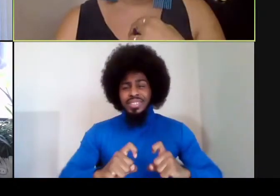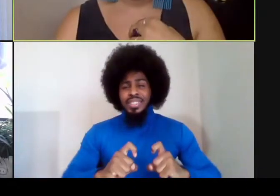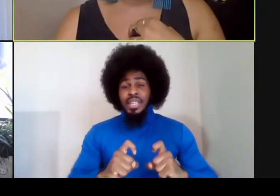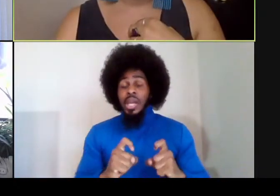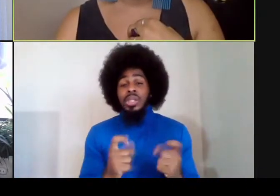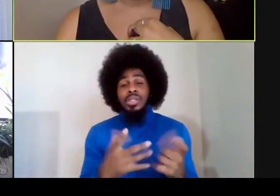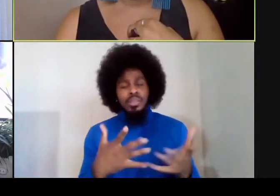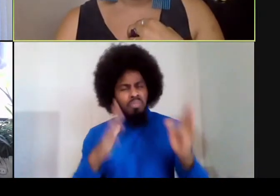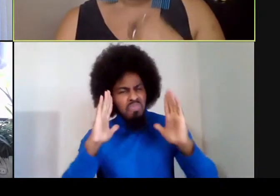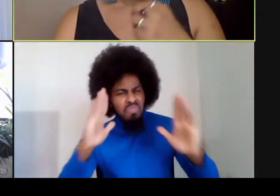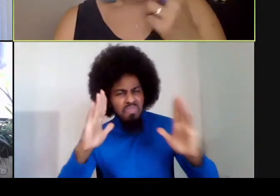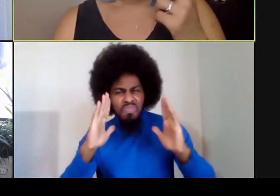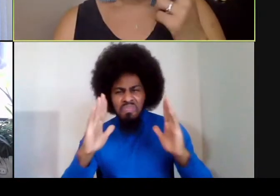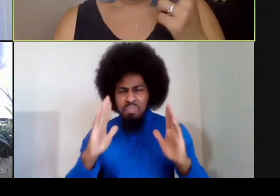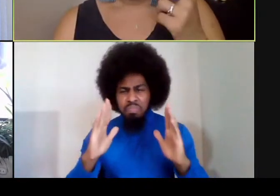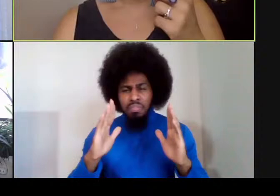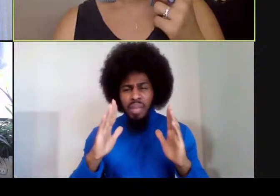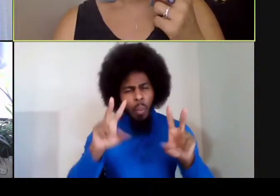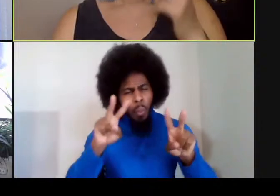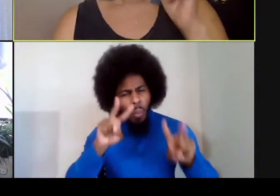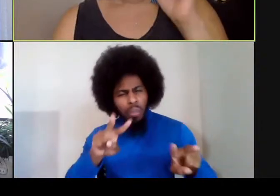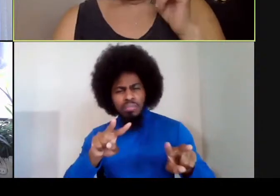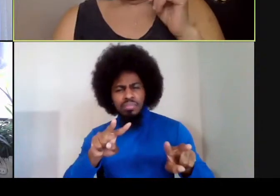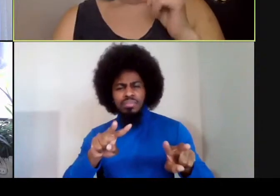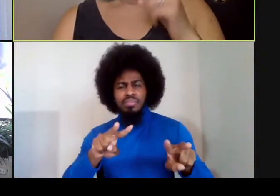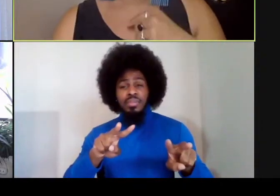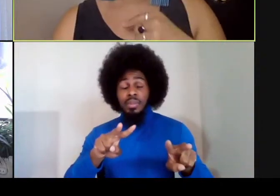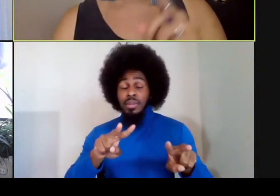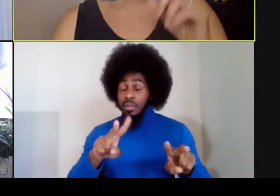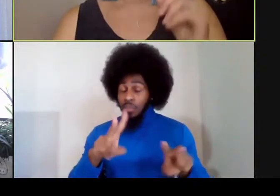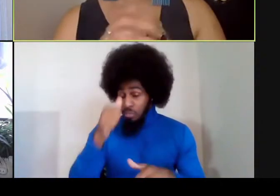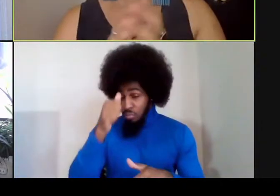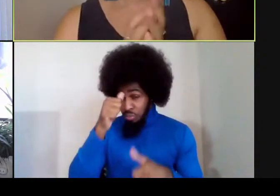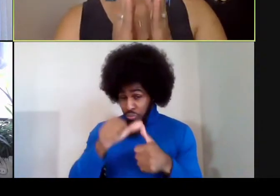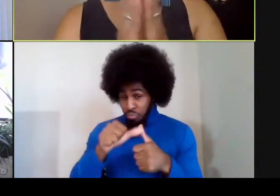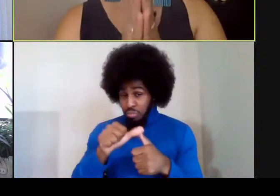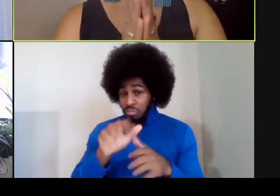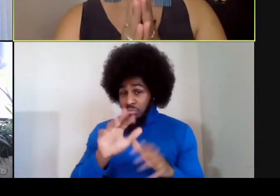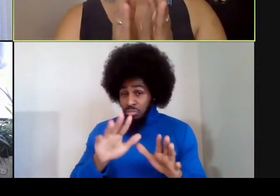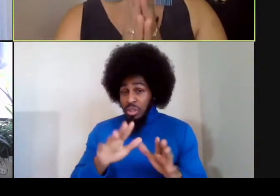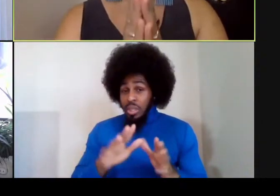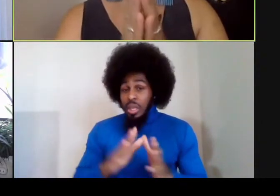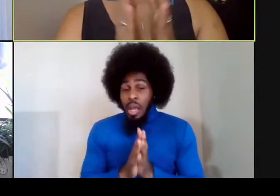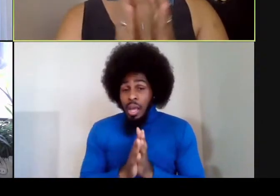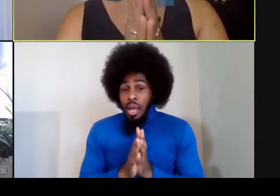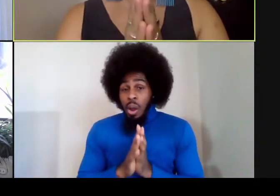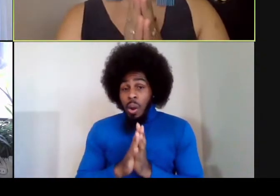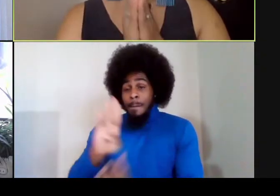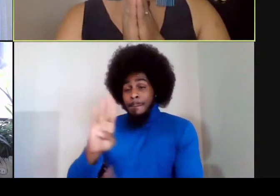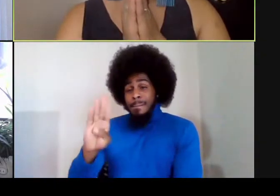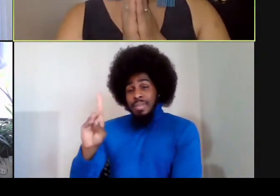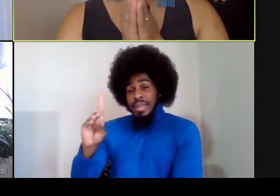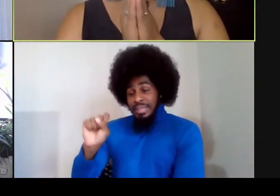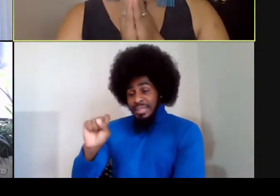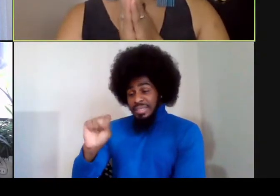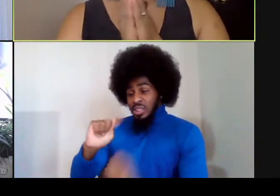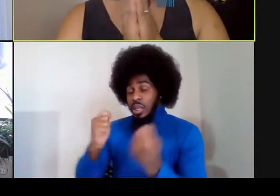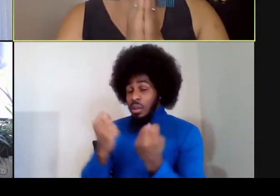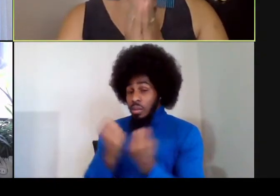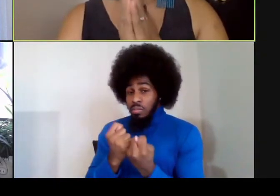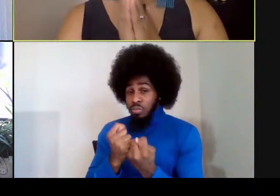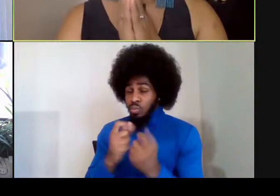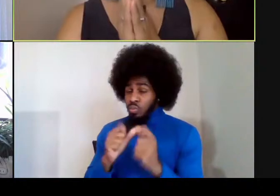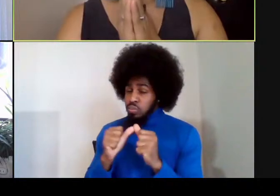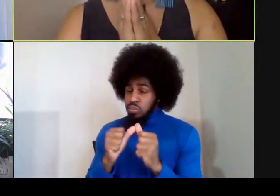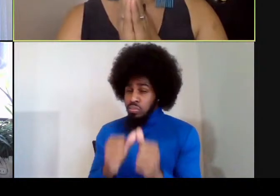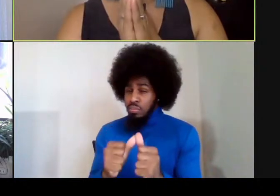always, okay, that once again, our BDS team will continue to stand in solidarity with our sisters and brothers all